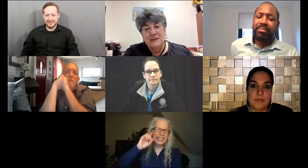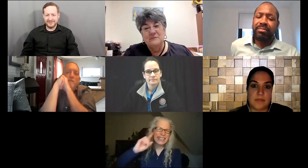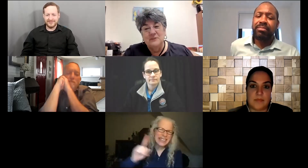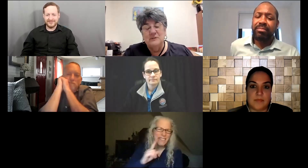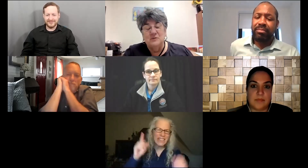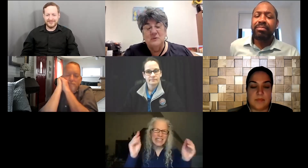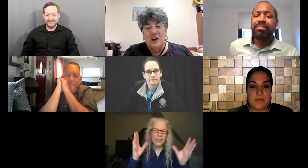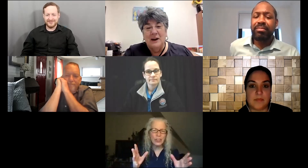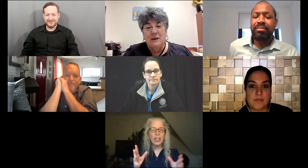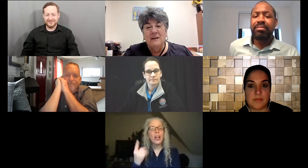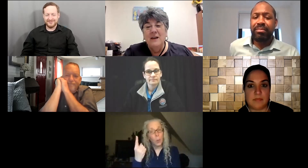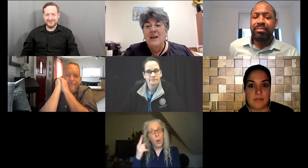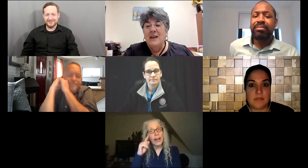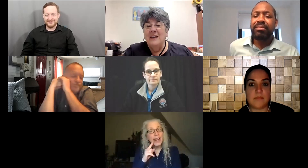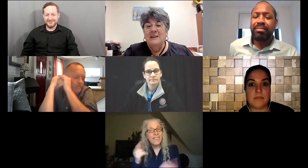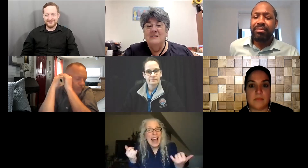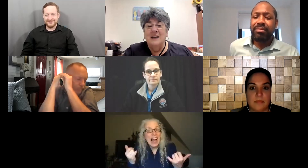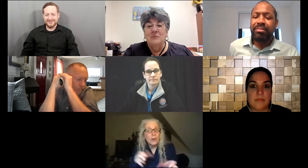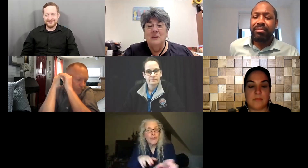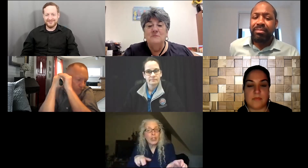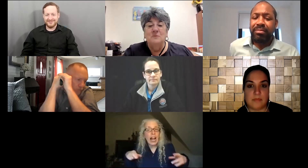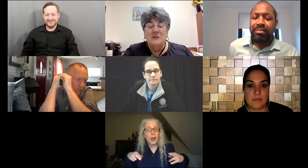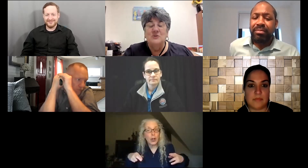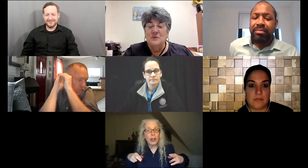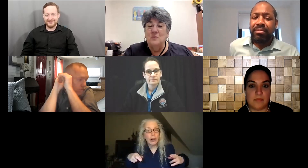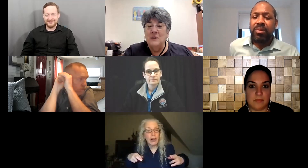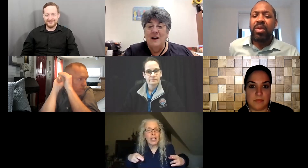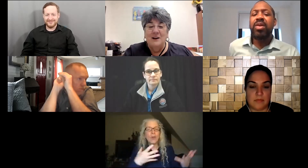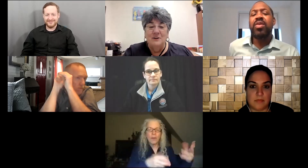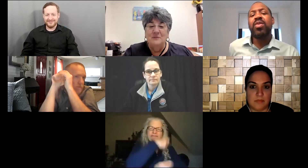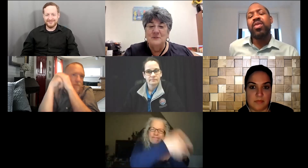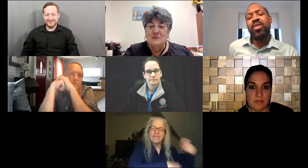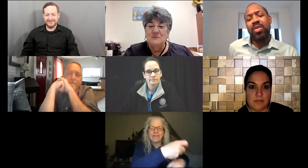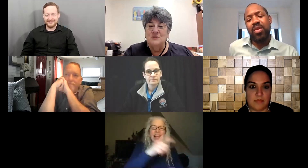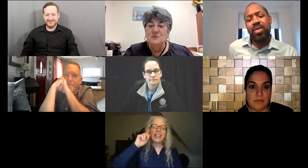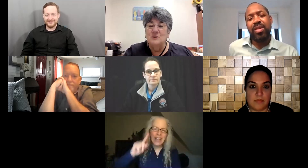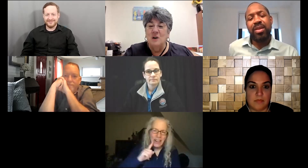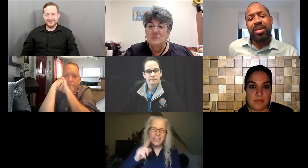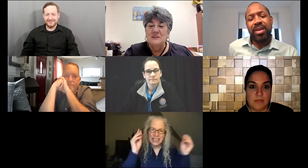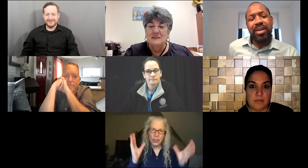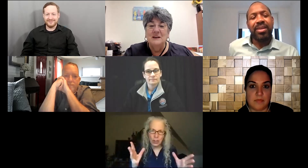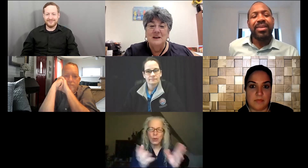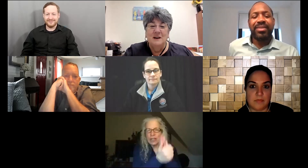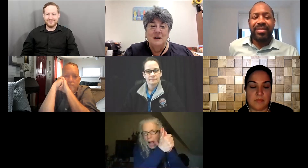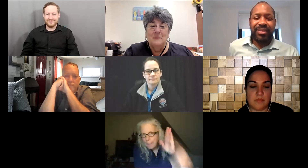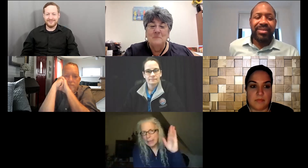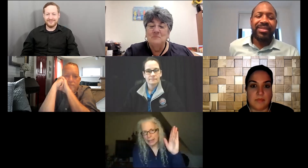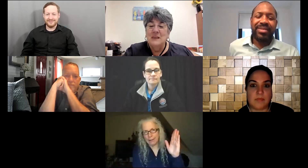of our deaf teachers is retiring, and I would love to make sure that we hire another deaf teacher who's competent.